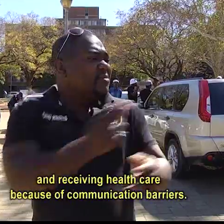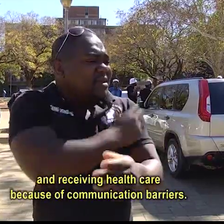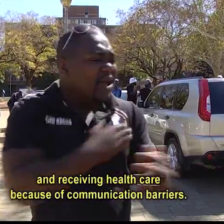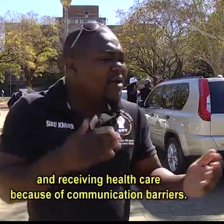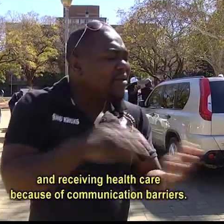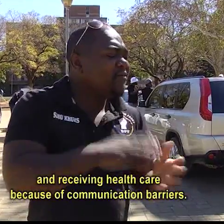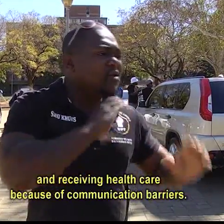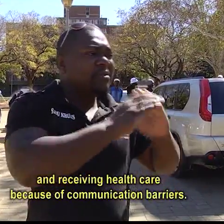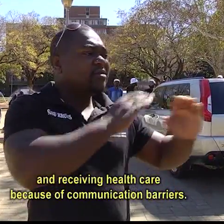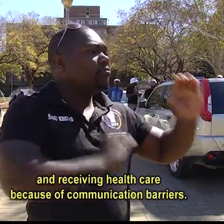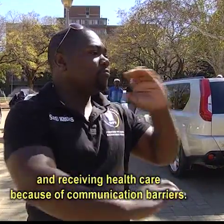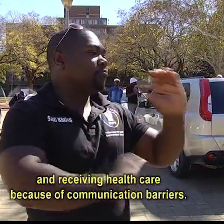barriers.